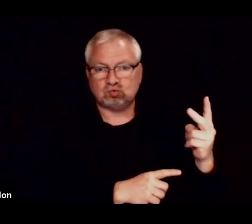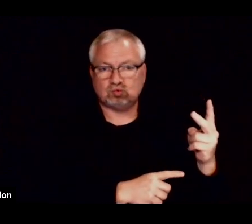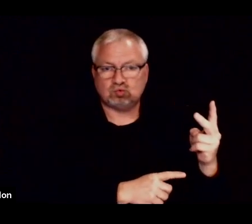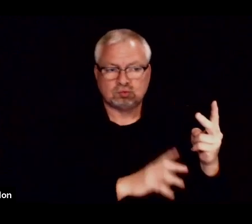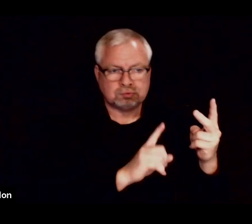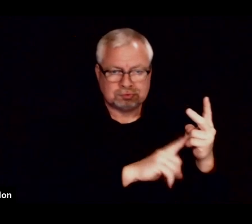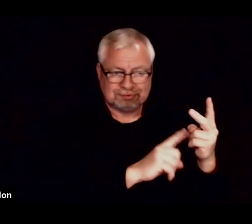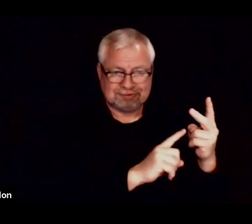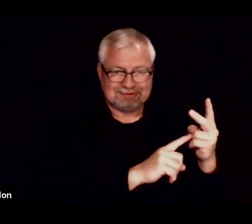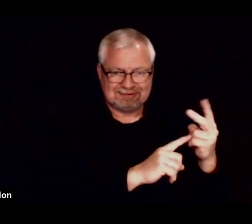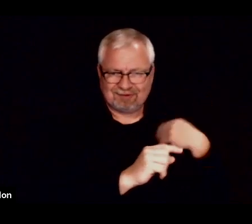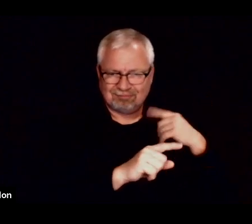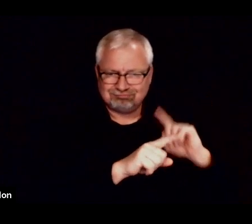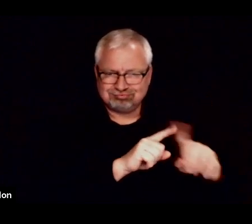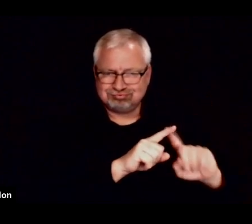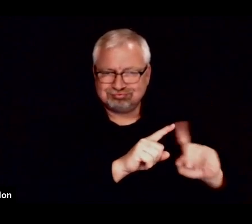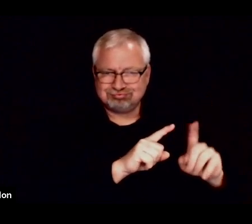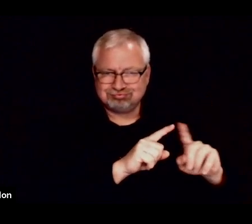serological tests out there.